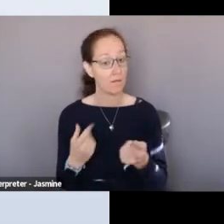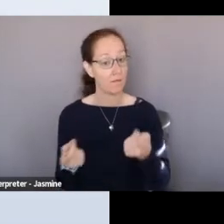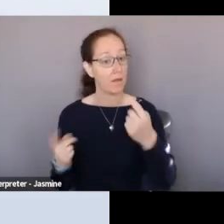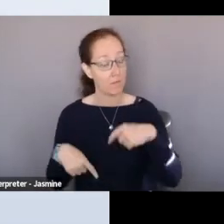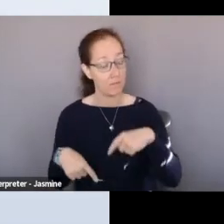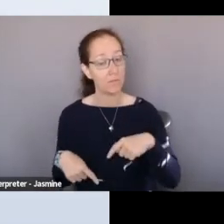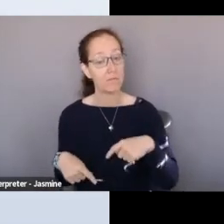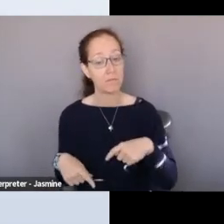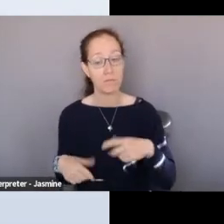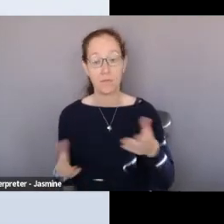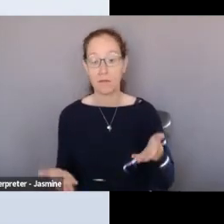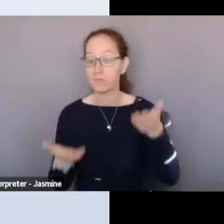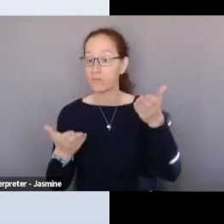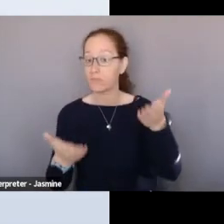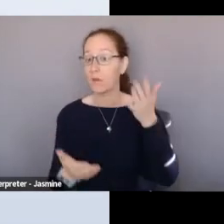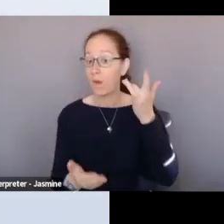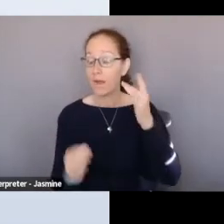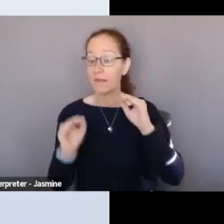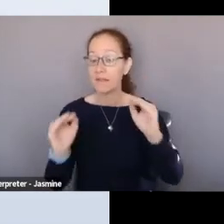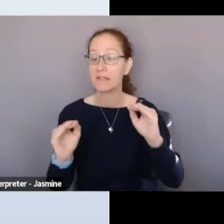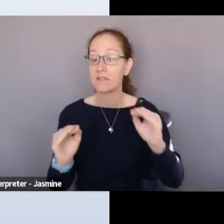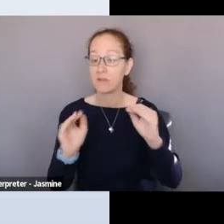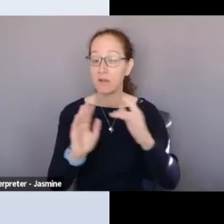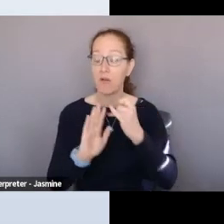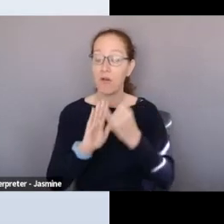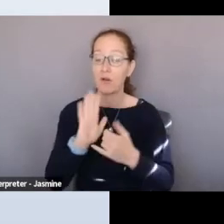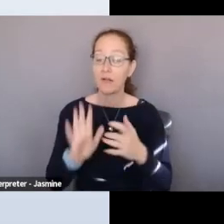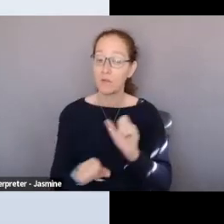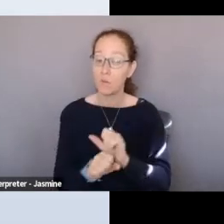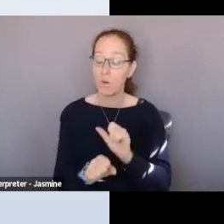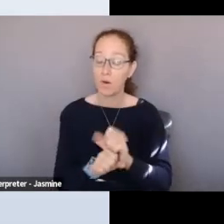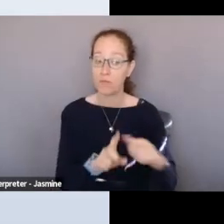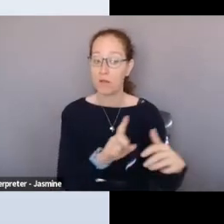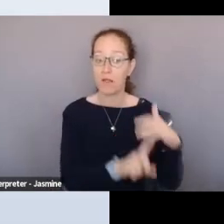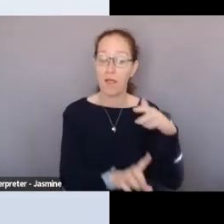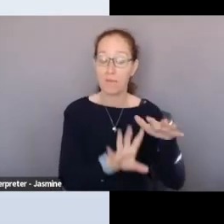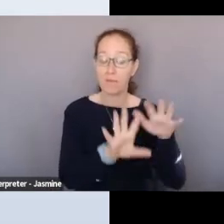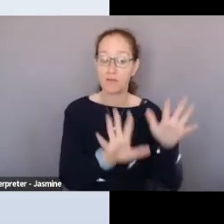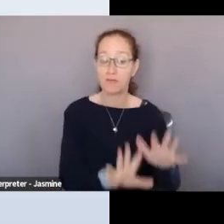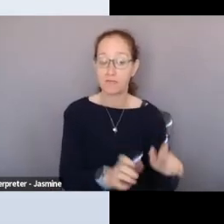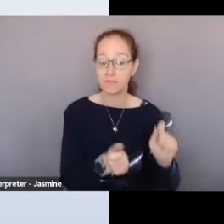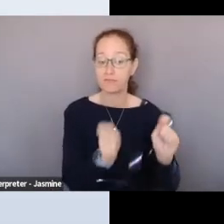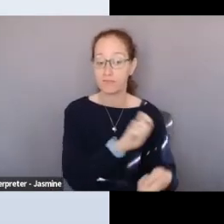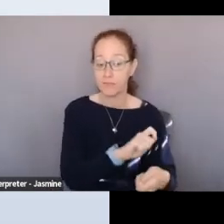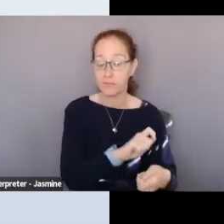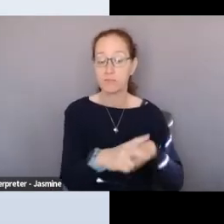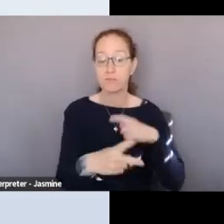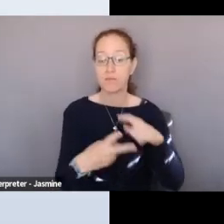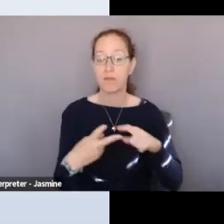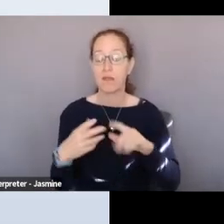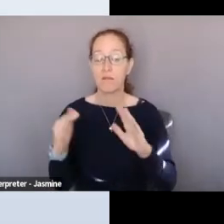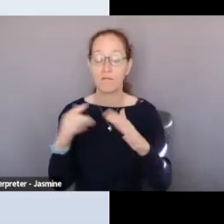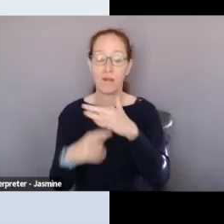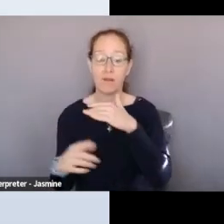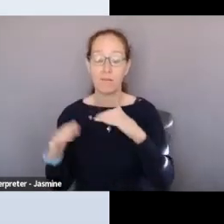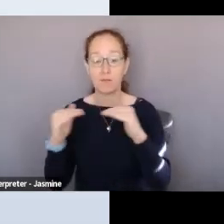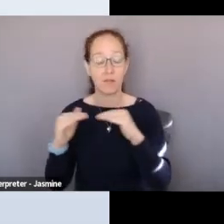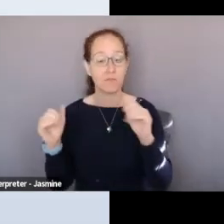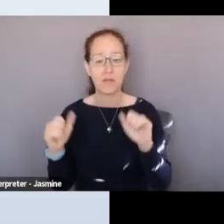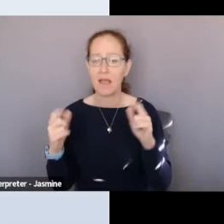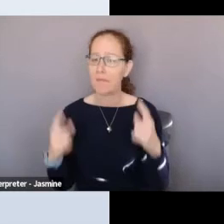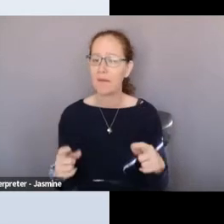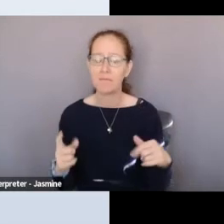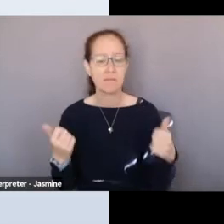because teaching artists work in climate change and environmental justice can happen anywhere and with any population. It's